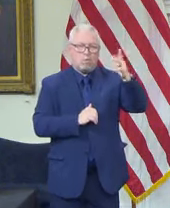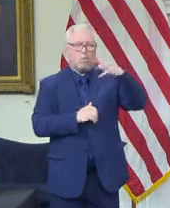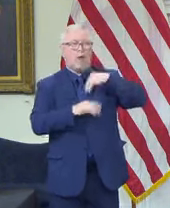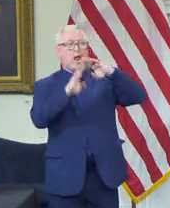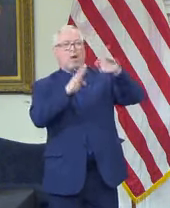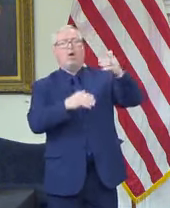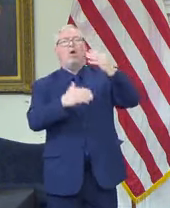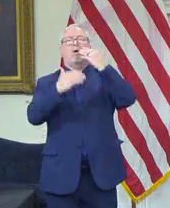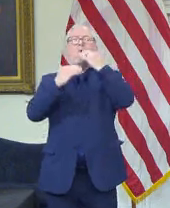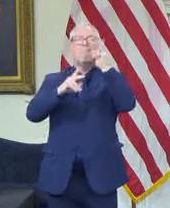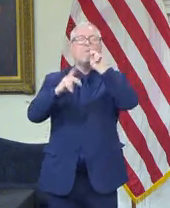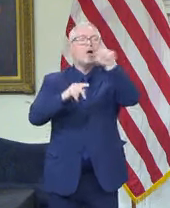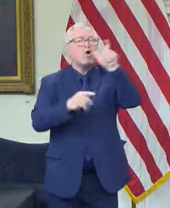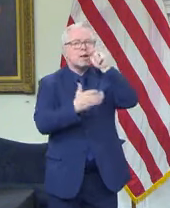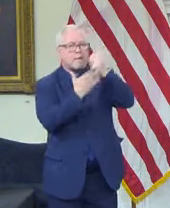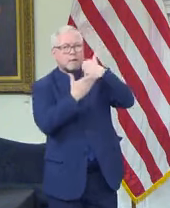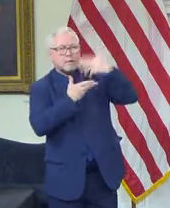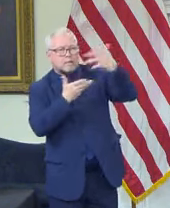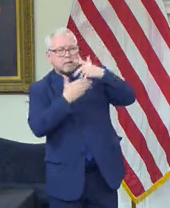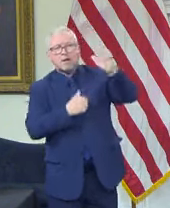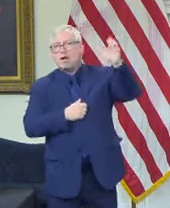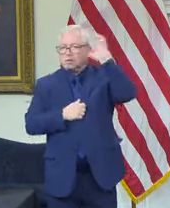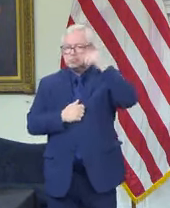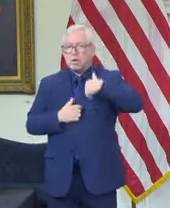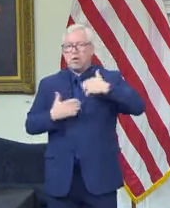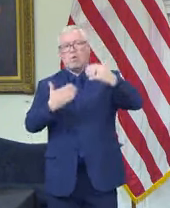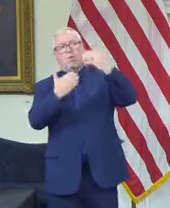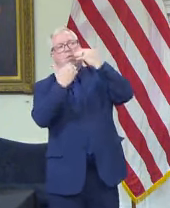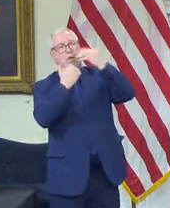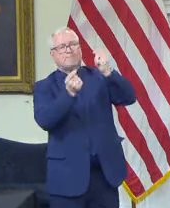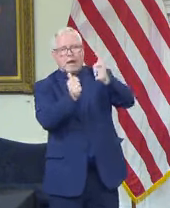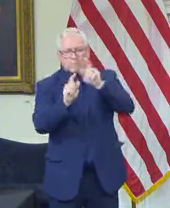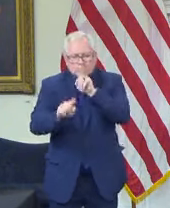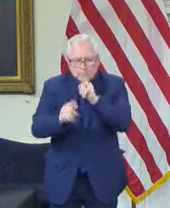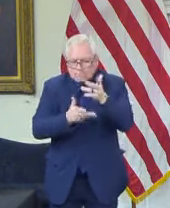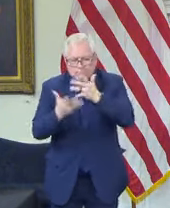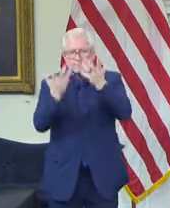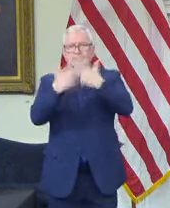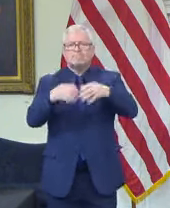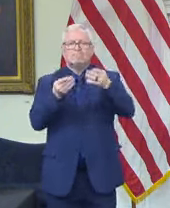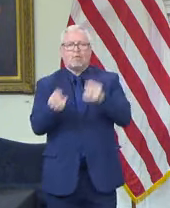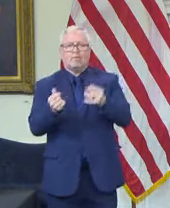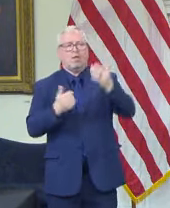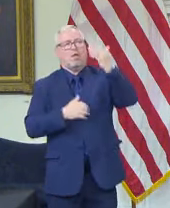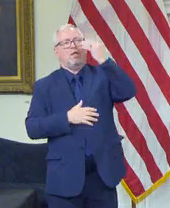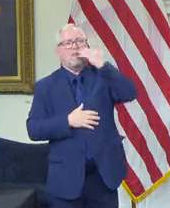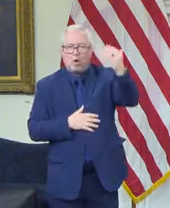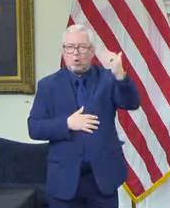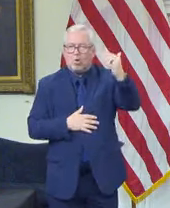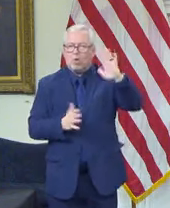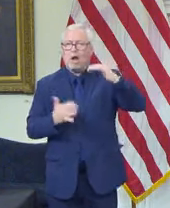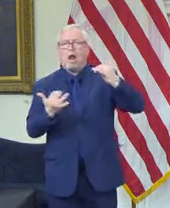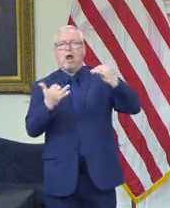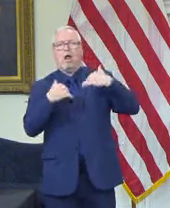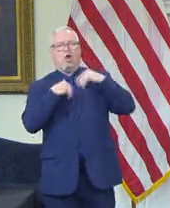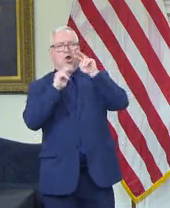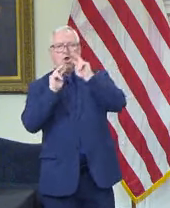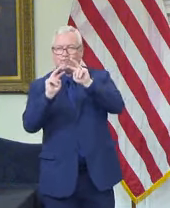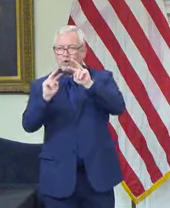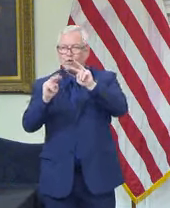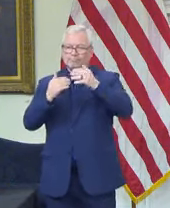steps to try to resolve this problem, and we look forward to getting more tests out to the community in the coming